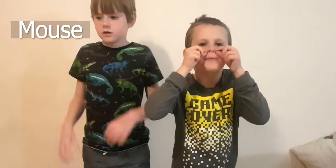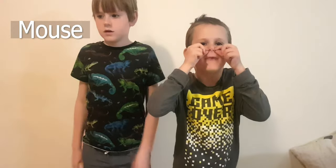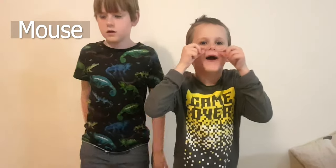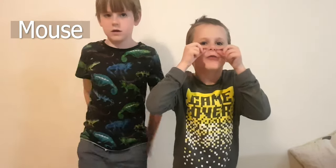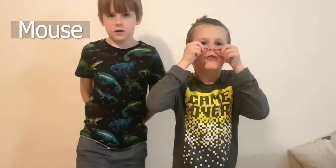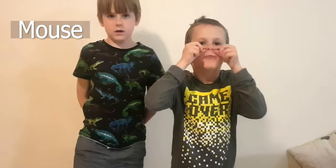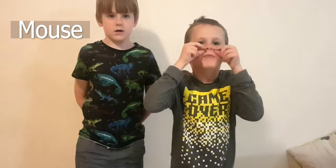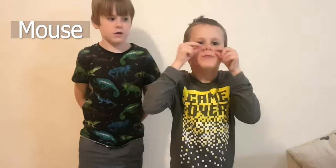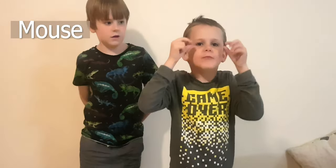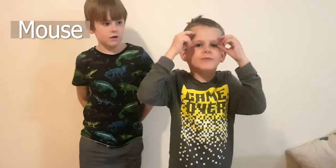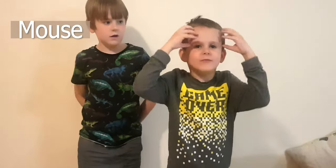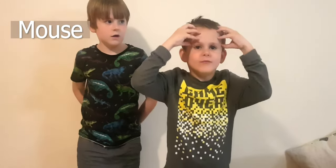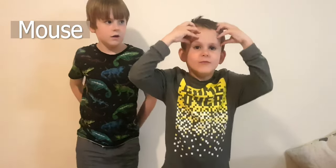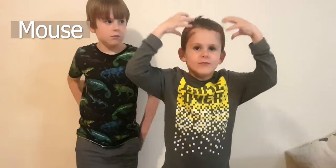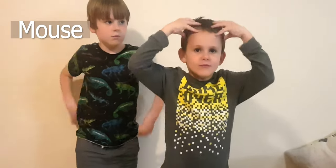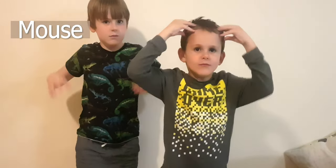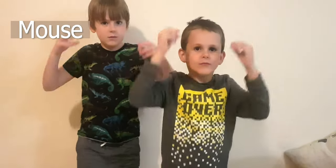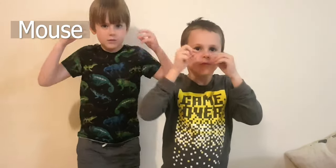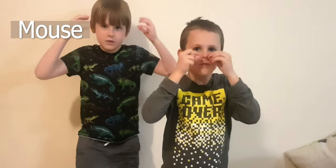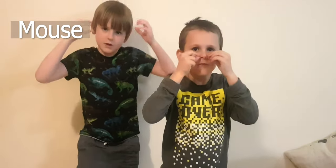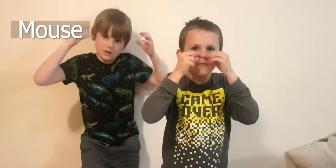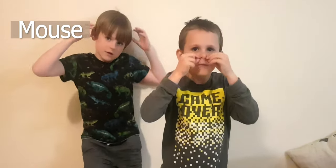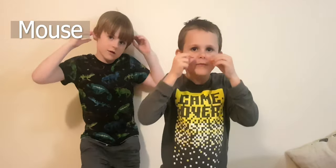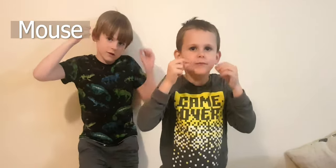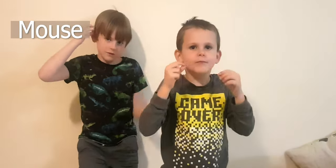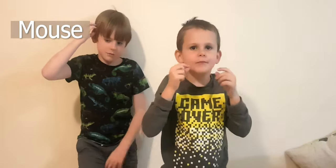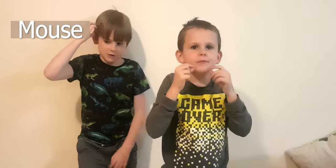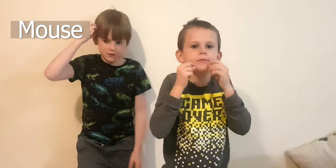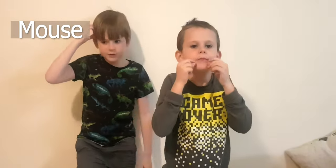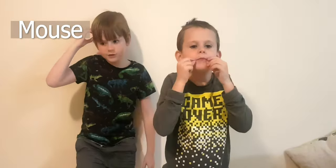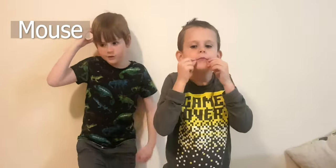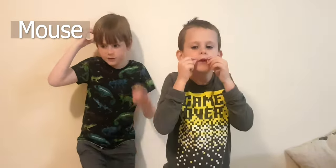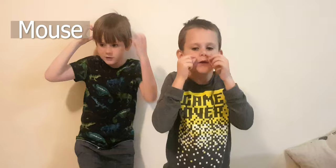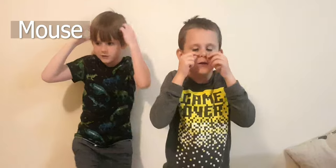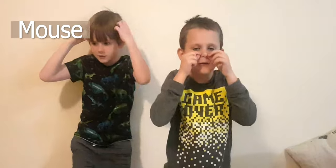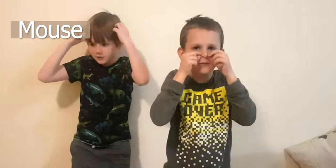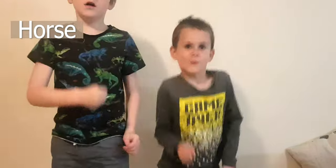Cat. Mouse. Oh, a little mouse with the little ears. That's right.